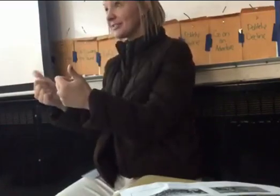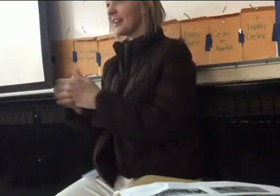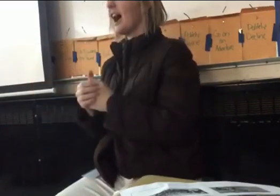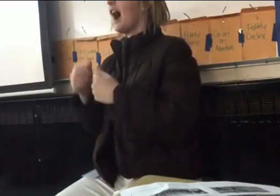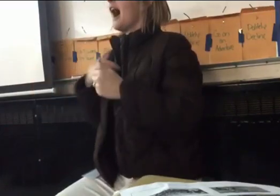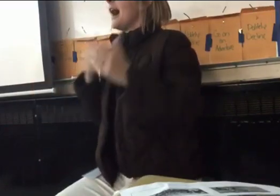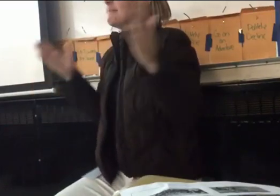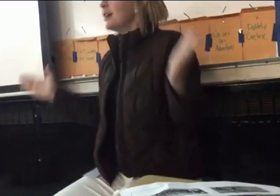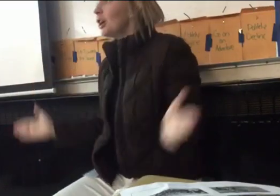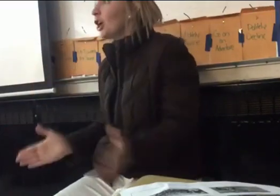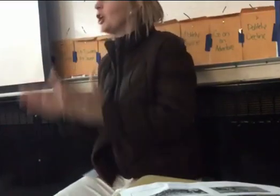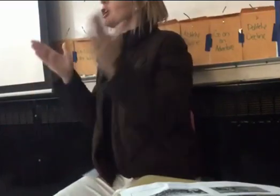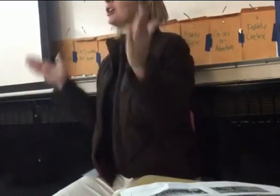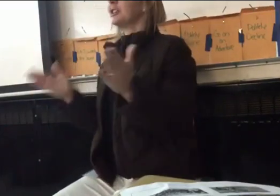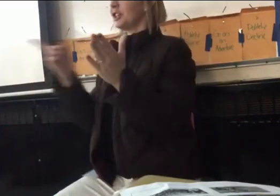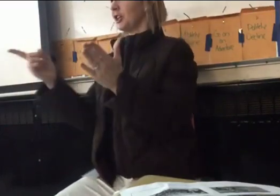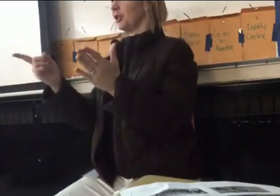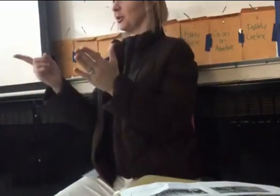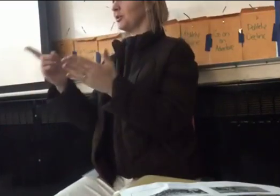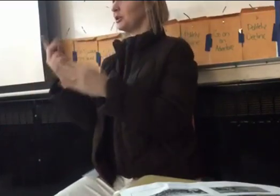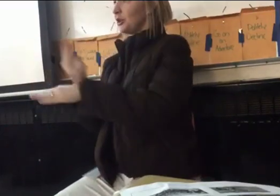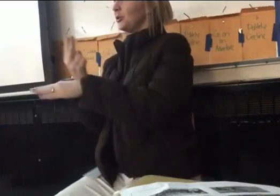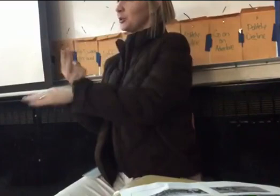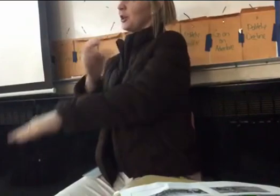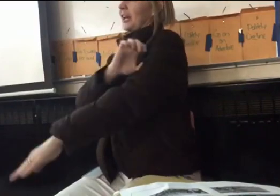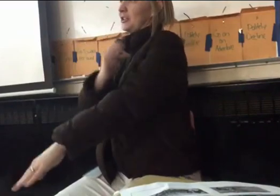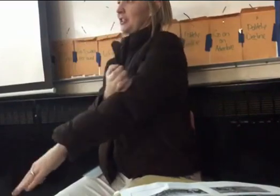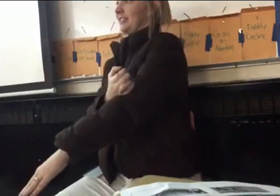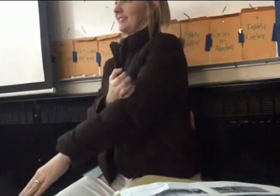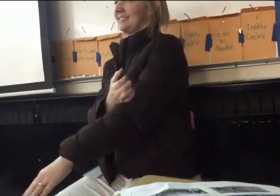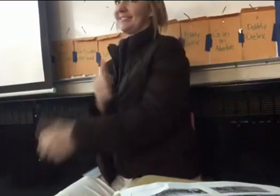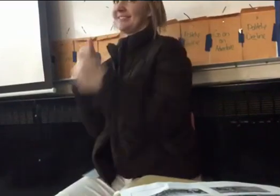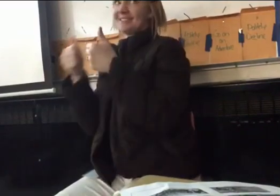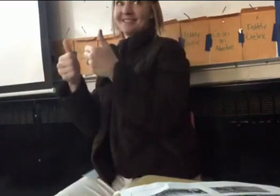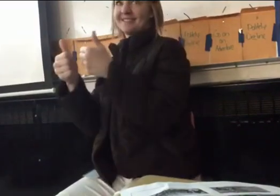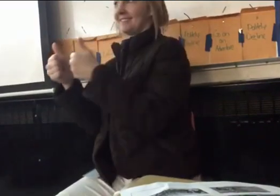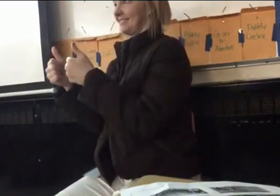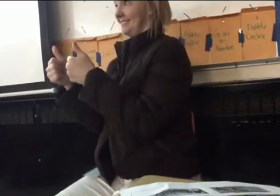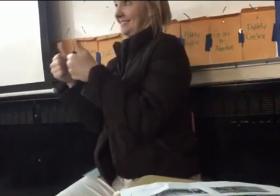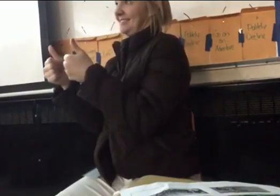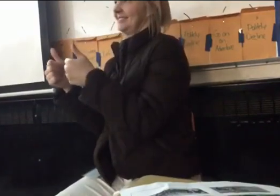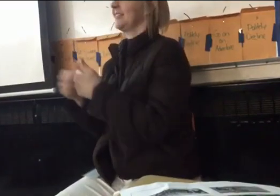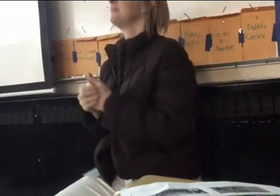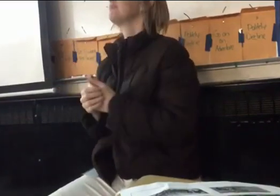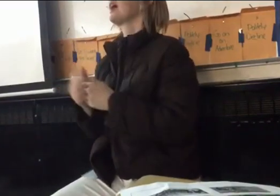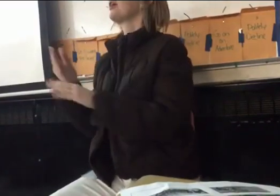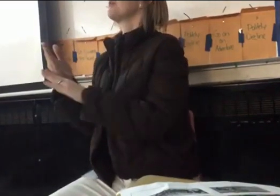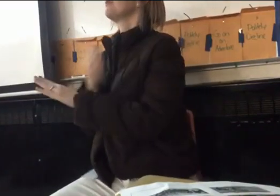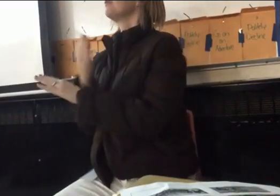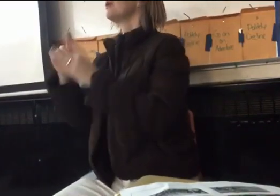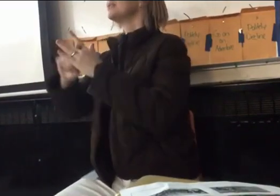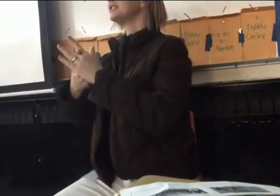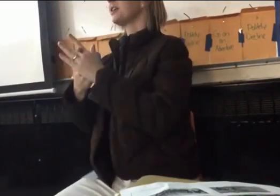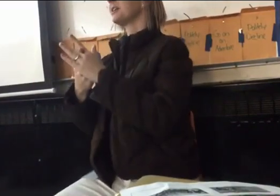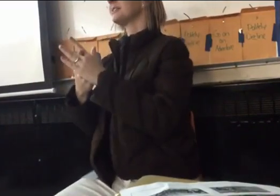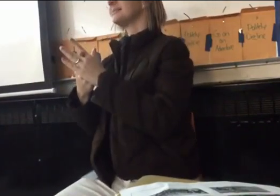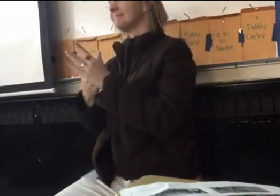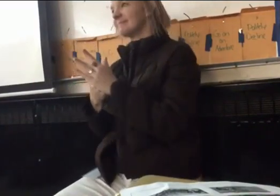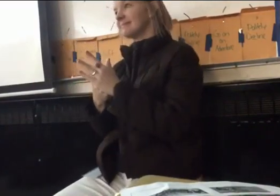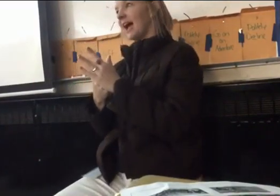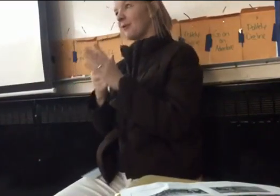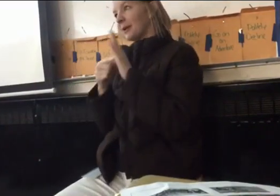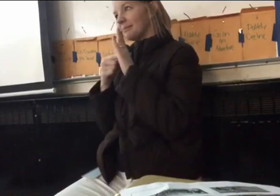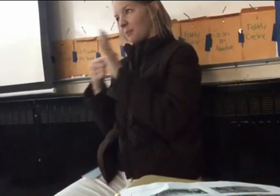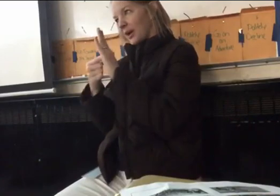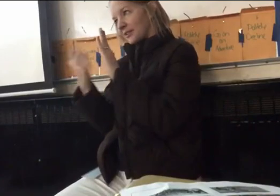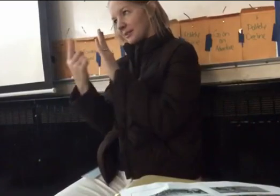actually encouraging you to be energetic. Okay, great. Now, before we start this though, I want to point out something.